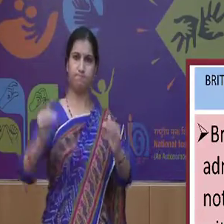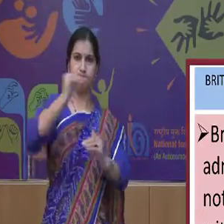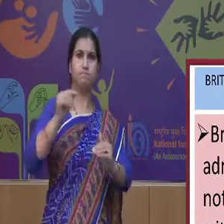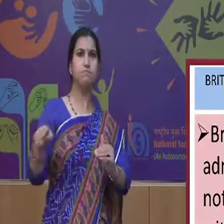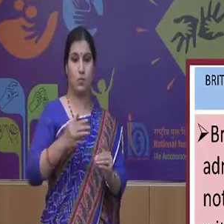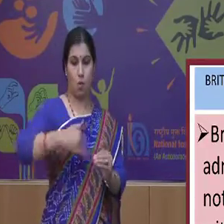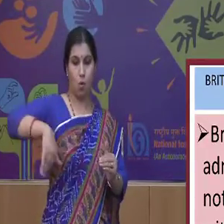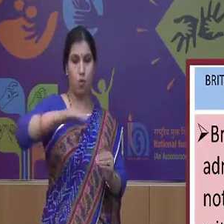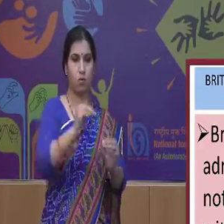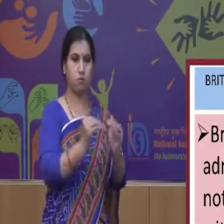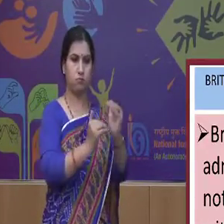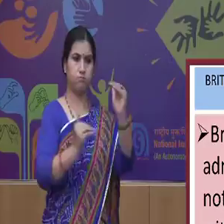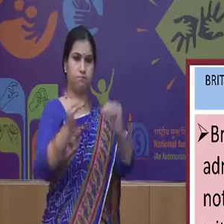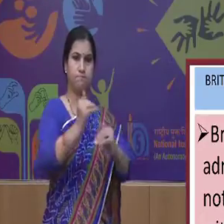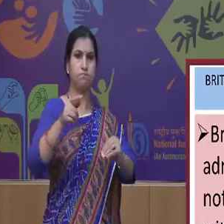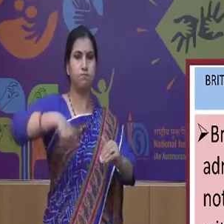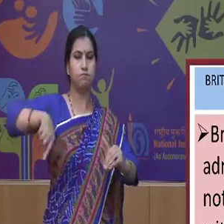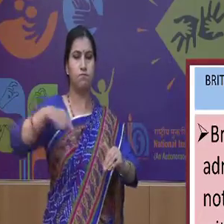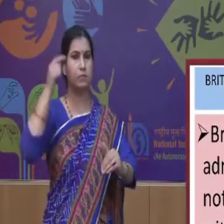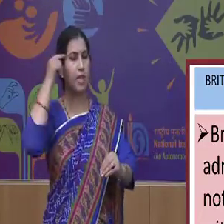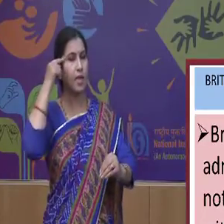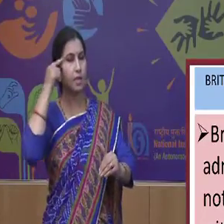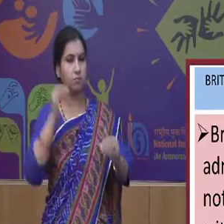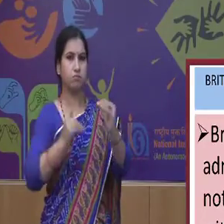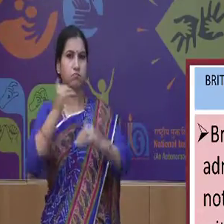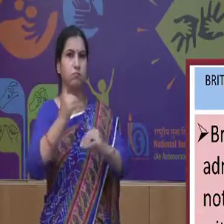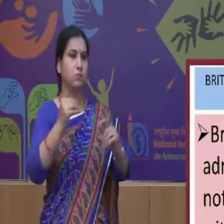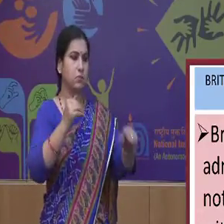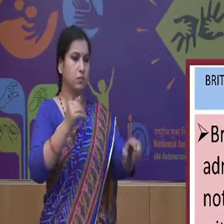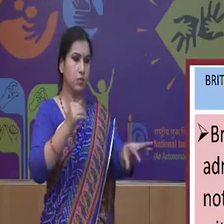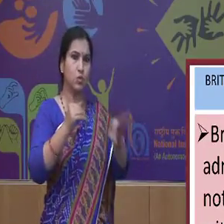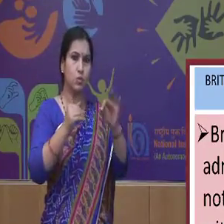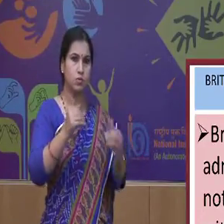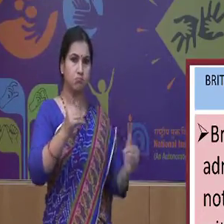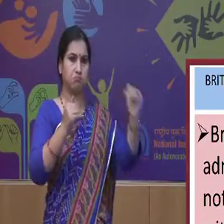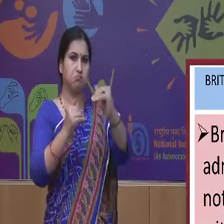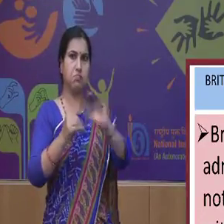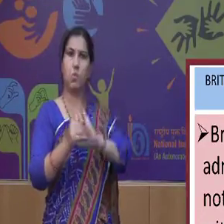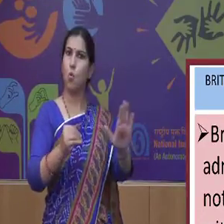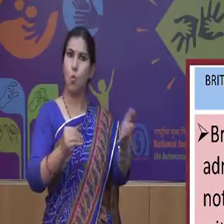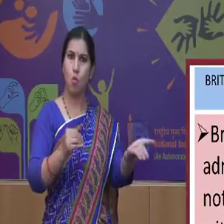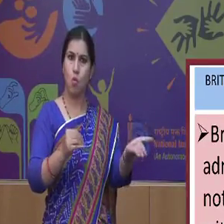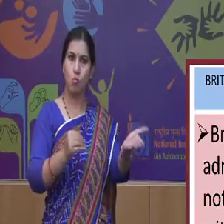as they could not be appointed on higher posts in administrations or military.